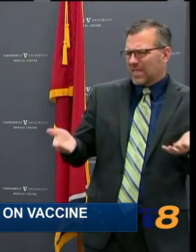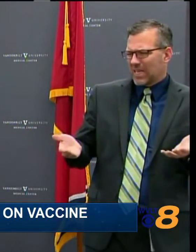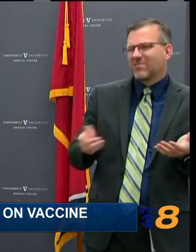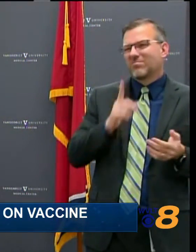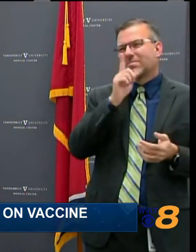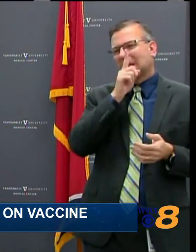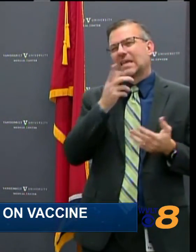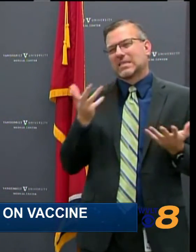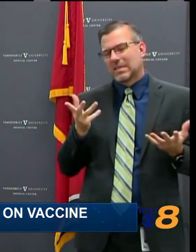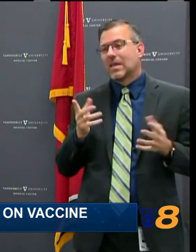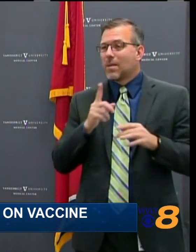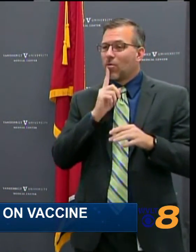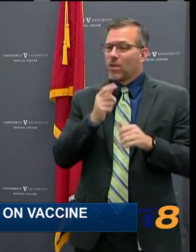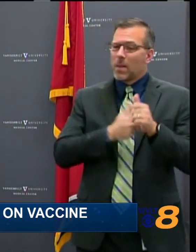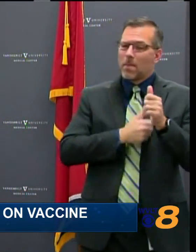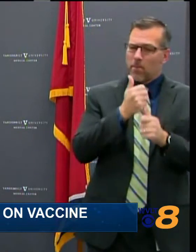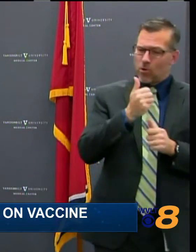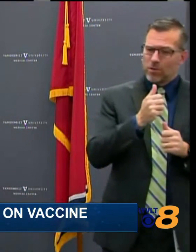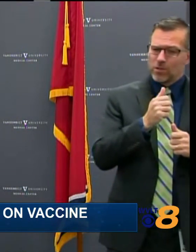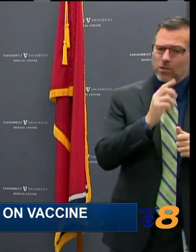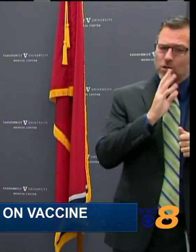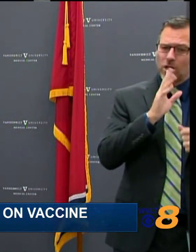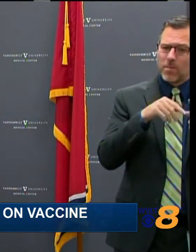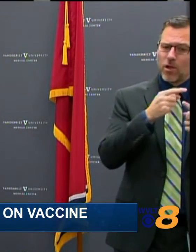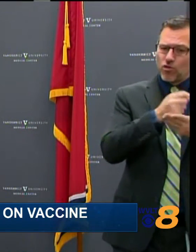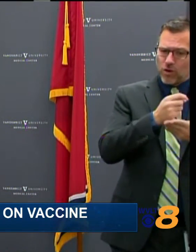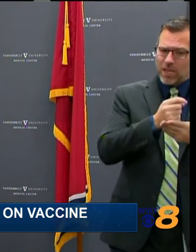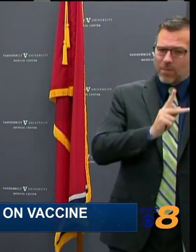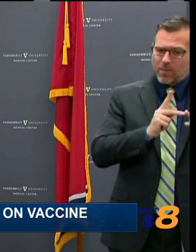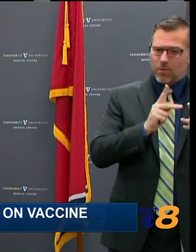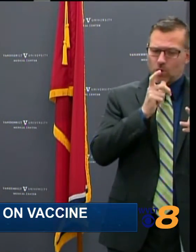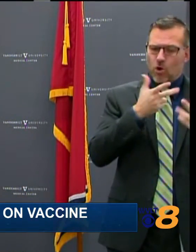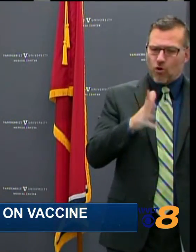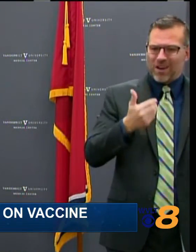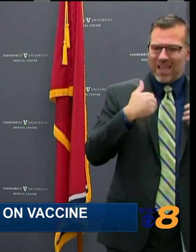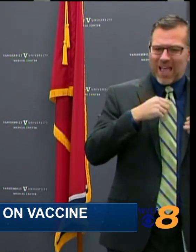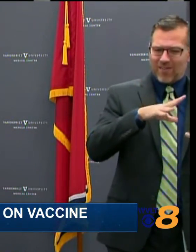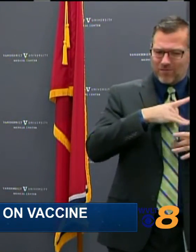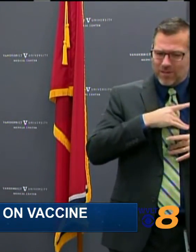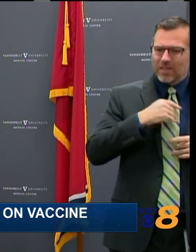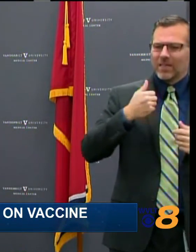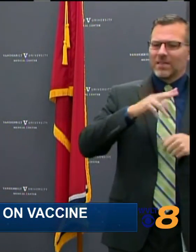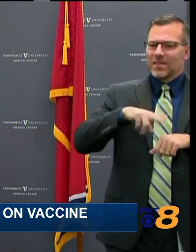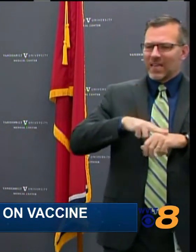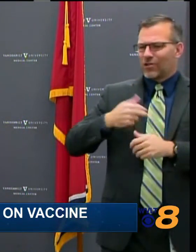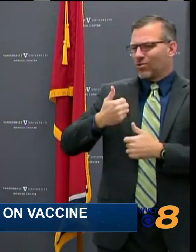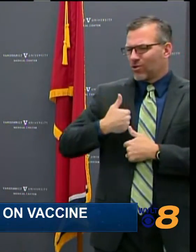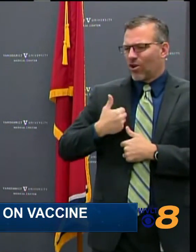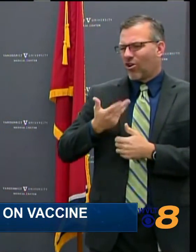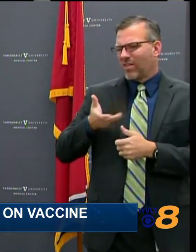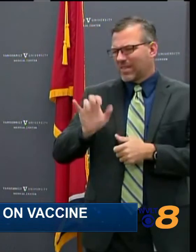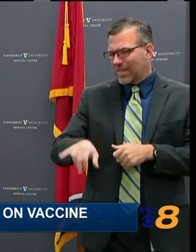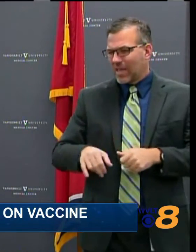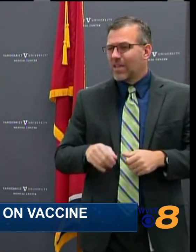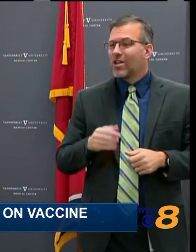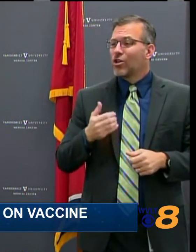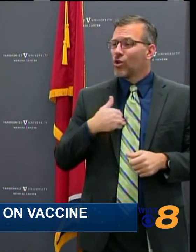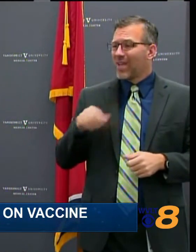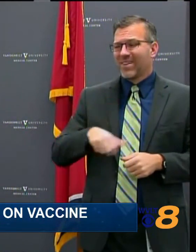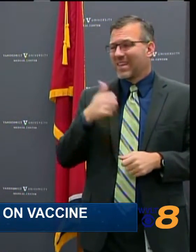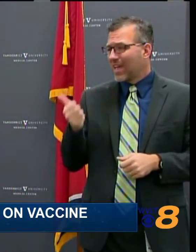testing, are really dealing with treating people who have the disease, the National Guard, helping out hospitals, things like that. Is there anything else on the